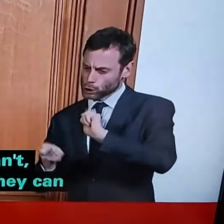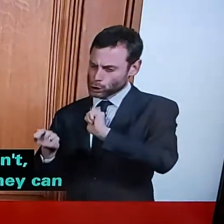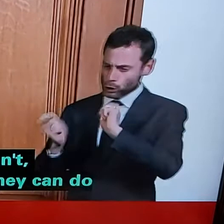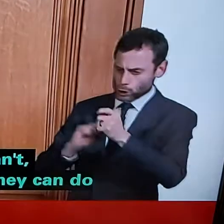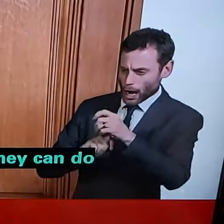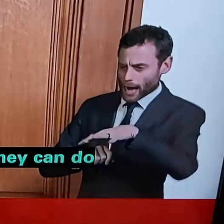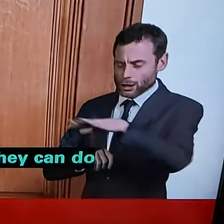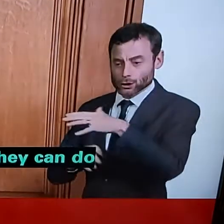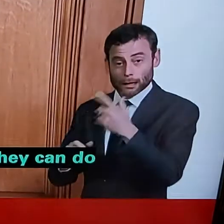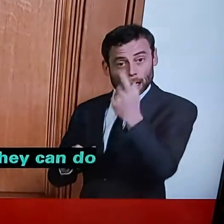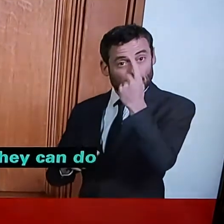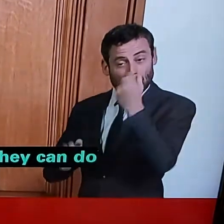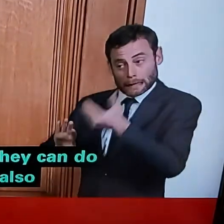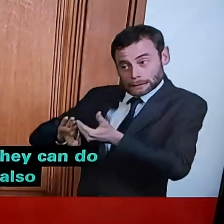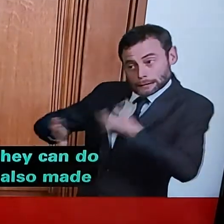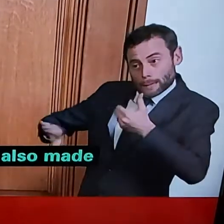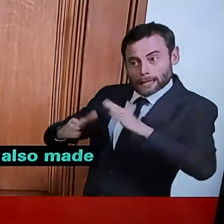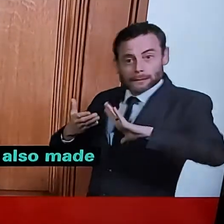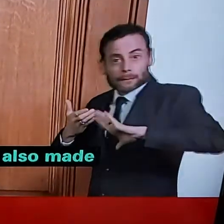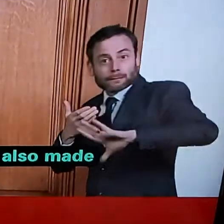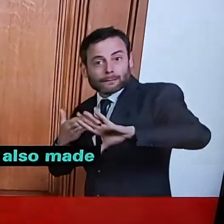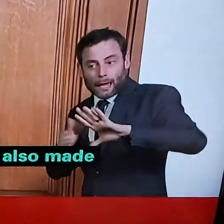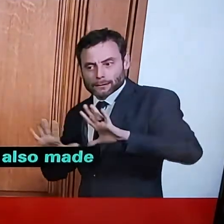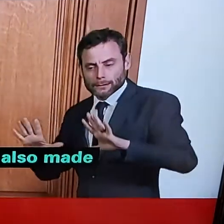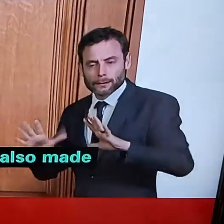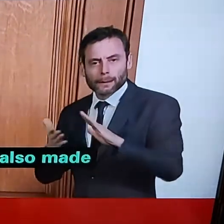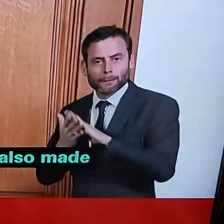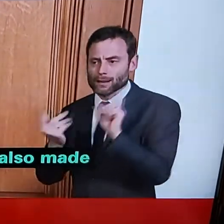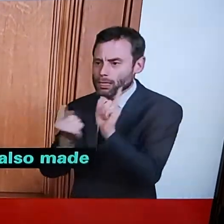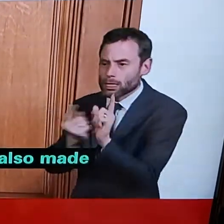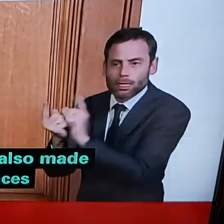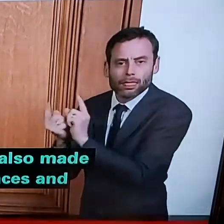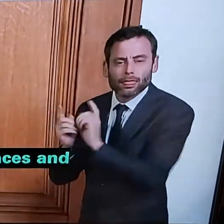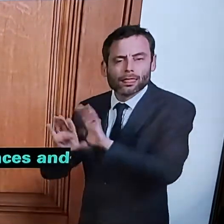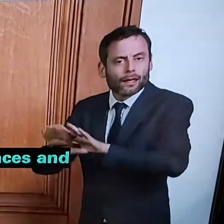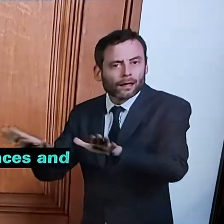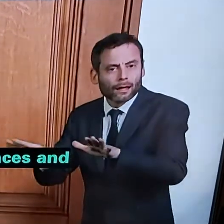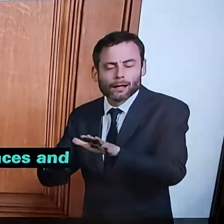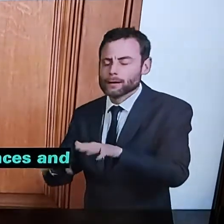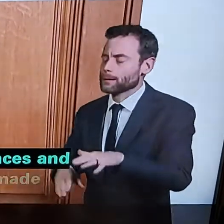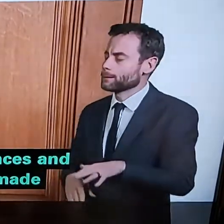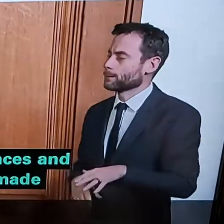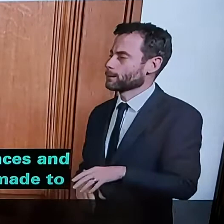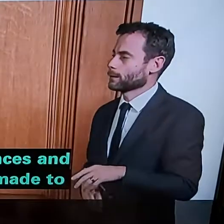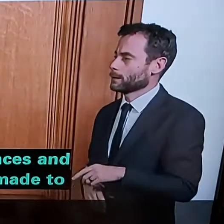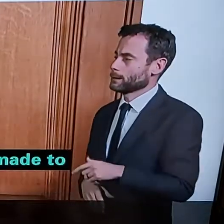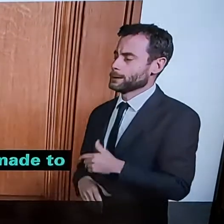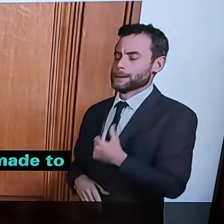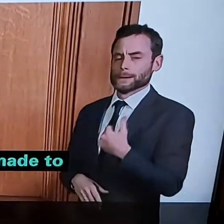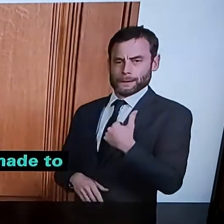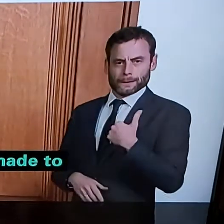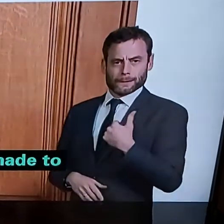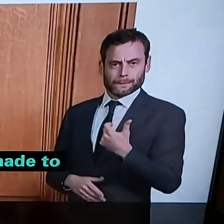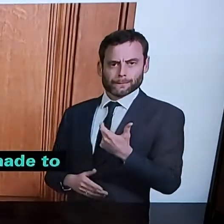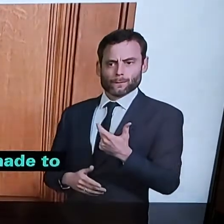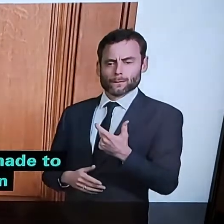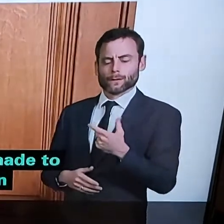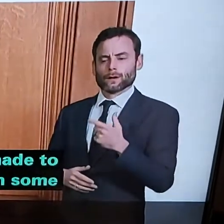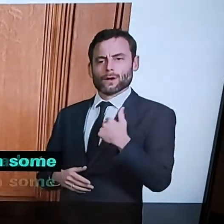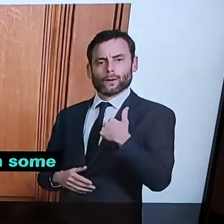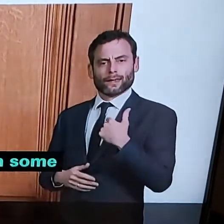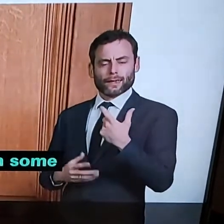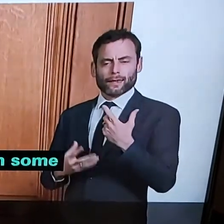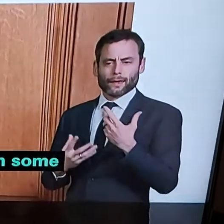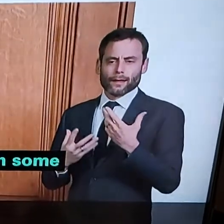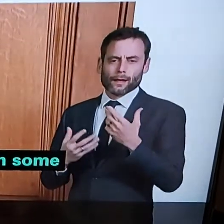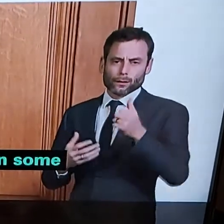distances and practical measures can be made to ensure people are safe. So in some ways, although we're being more specific about the public health requirements